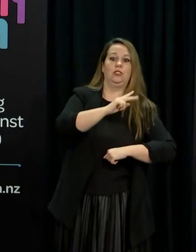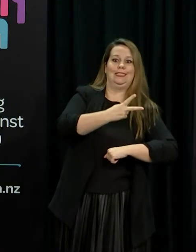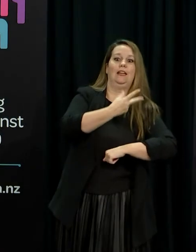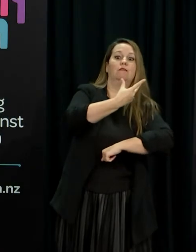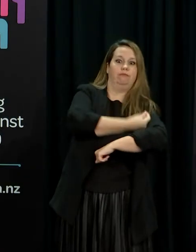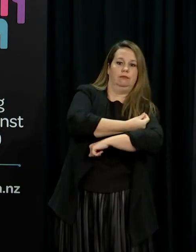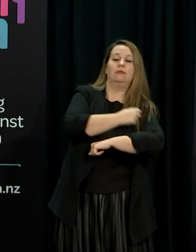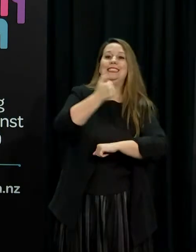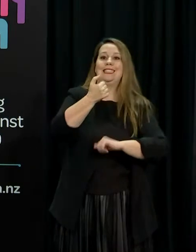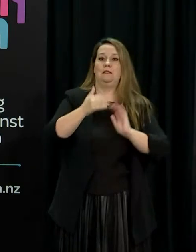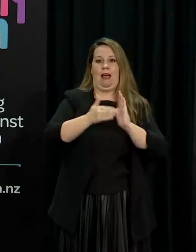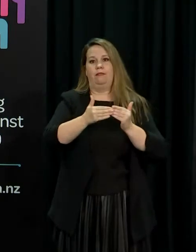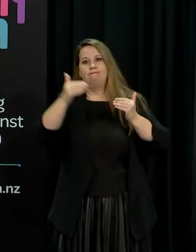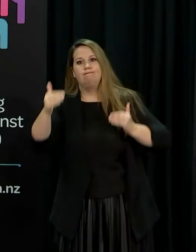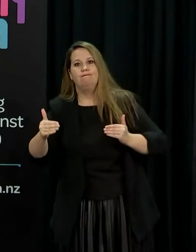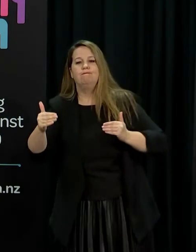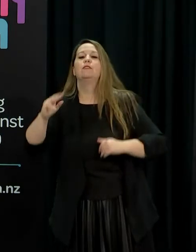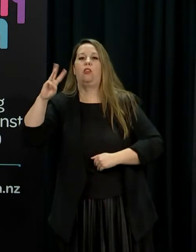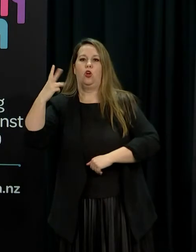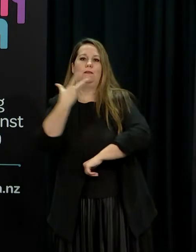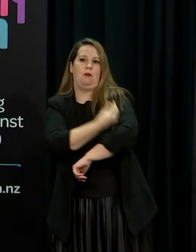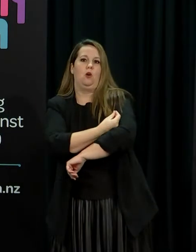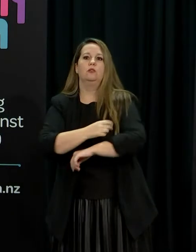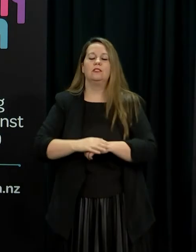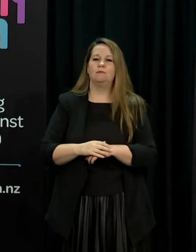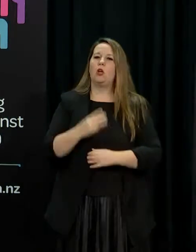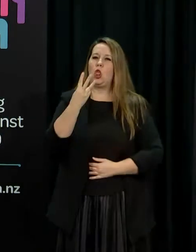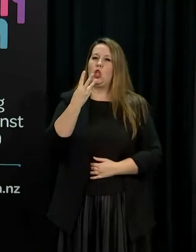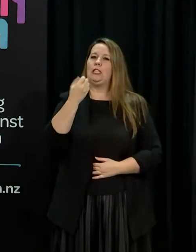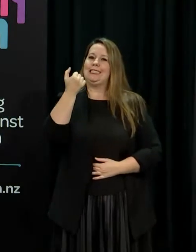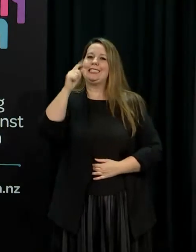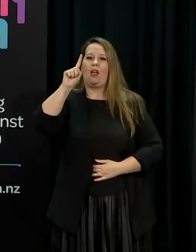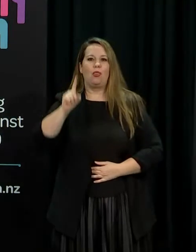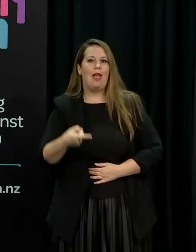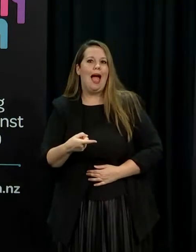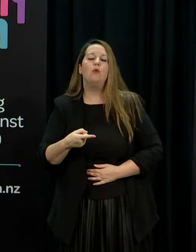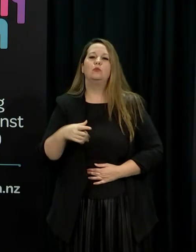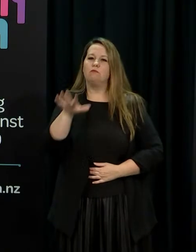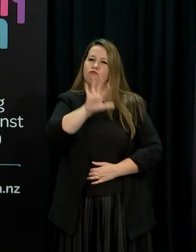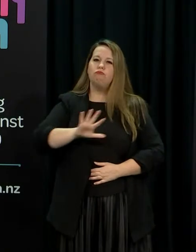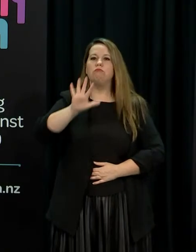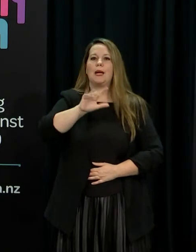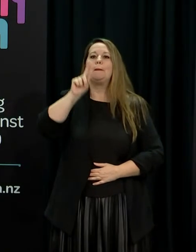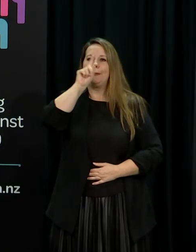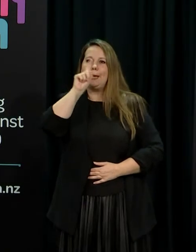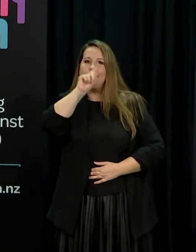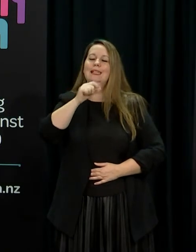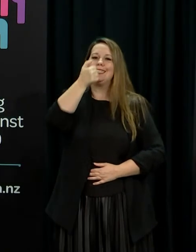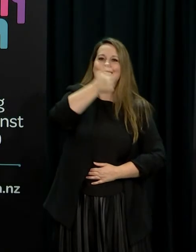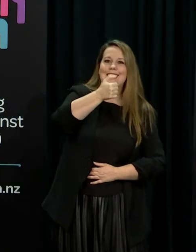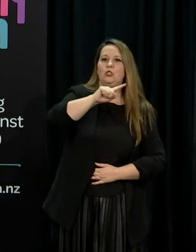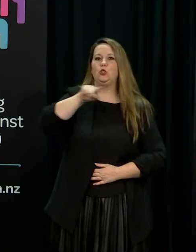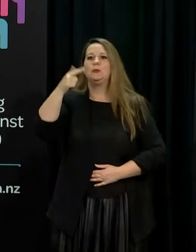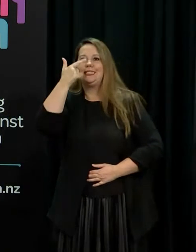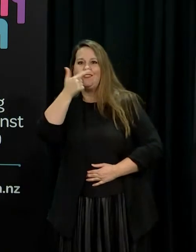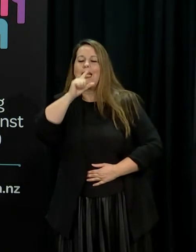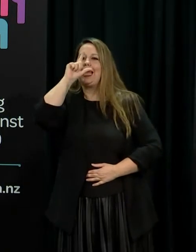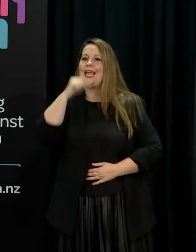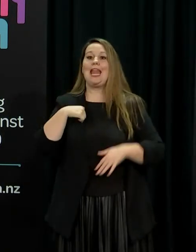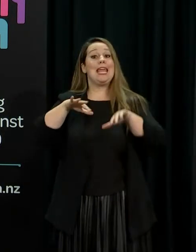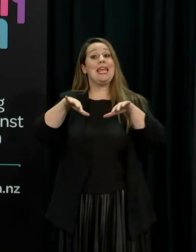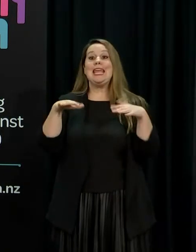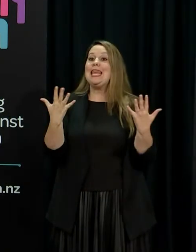around 36,000 young people aged 16 and 17 who will be able to get their booster from a walk-in vaccination clinic